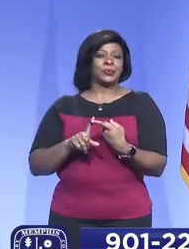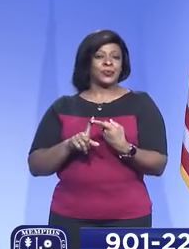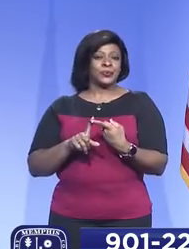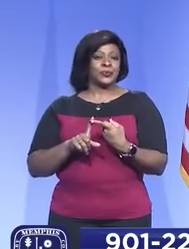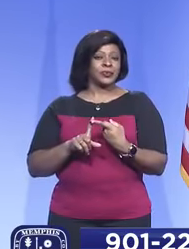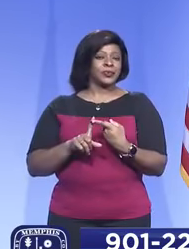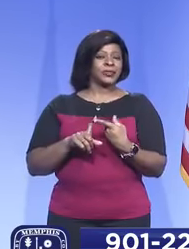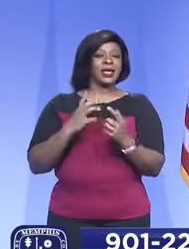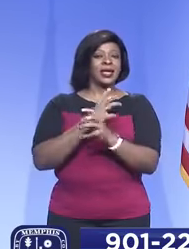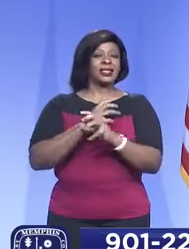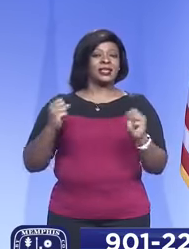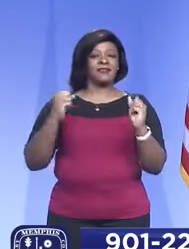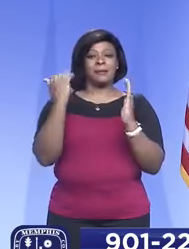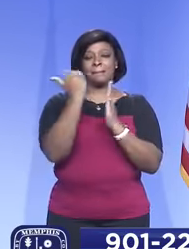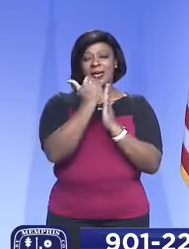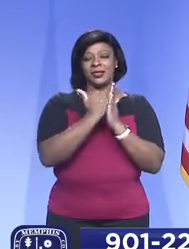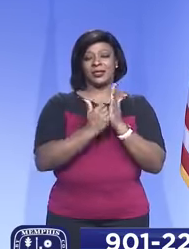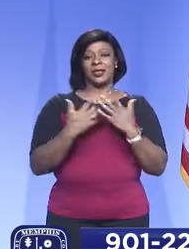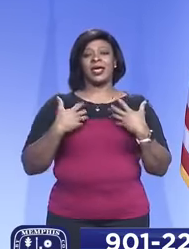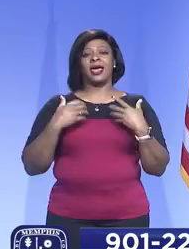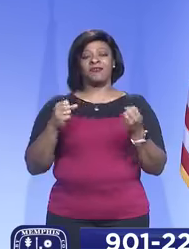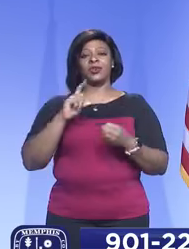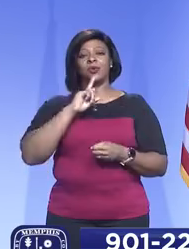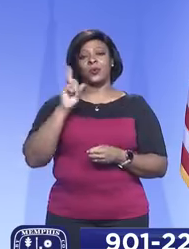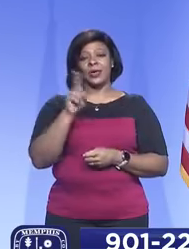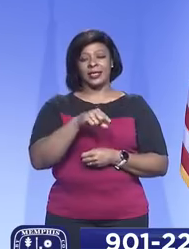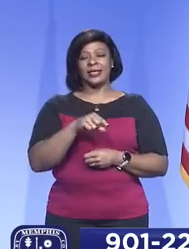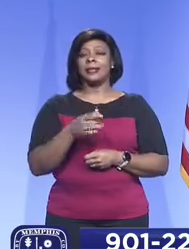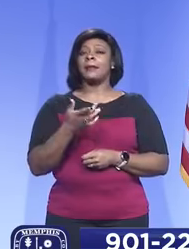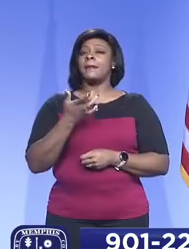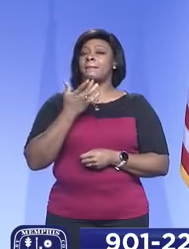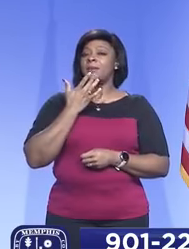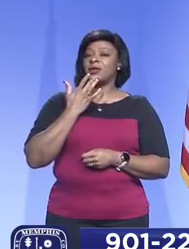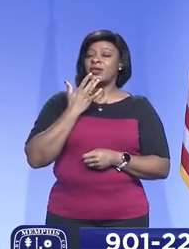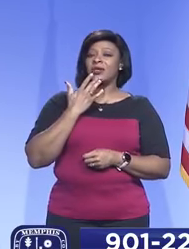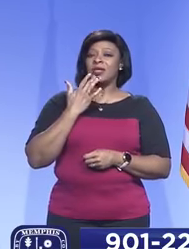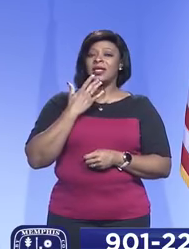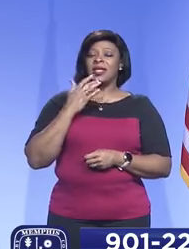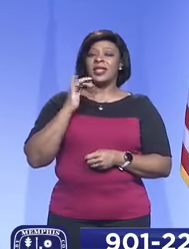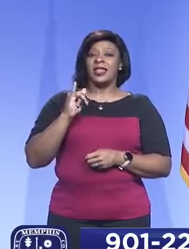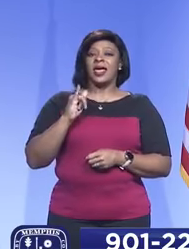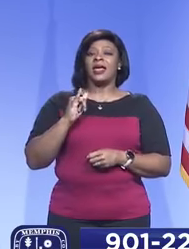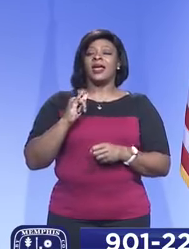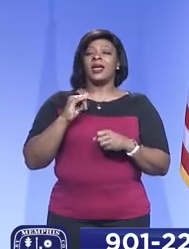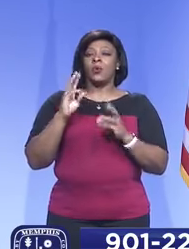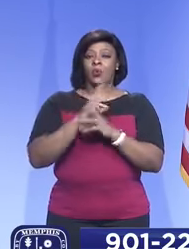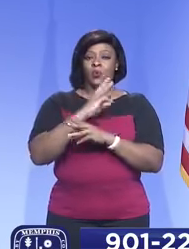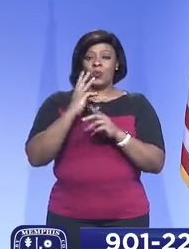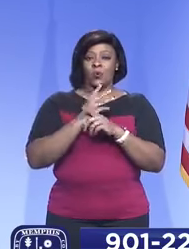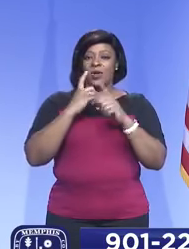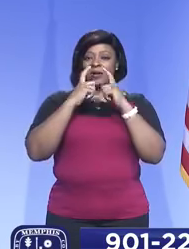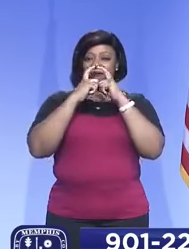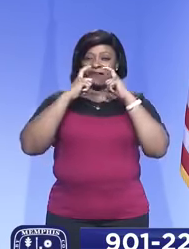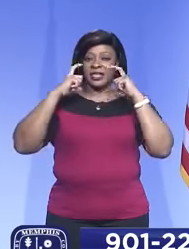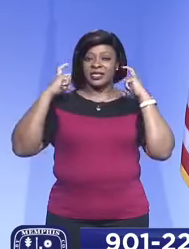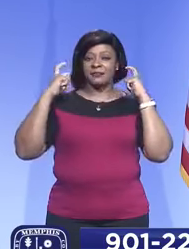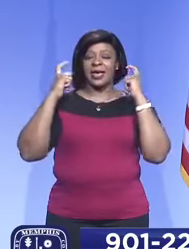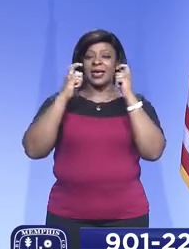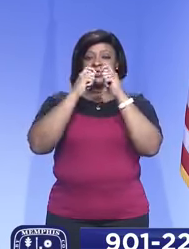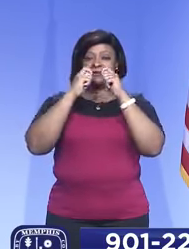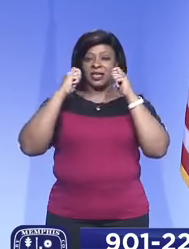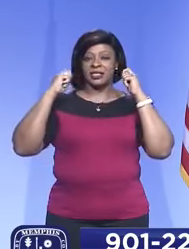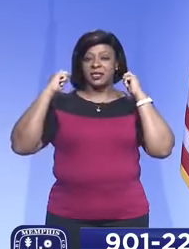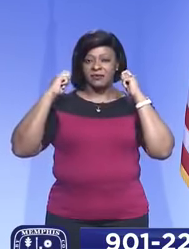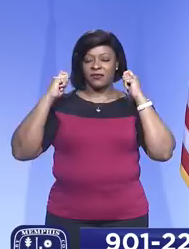the safety measures in the Health Directive, particularly the wearing of the face mask and face